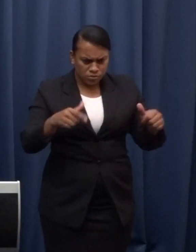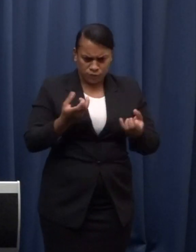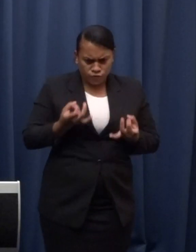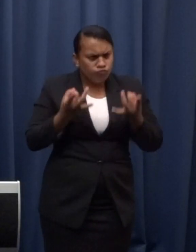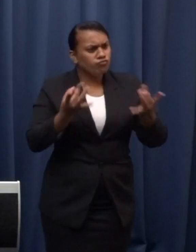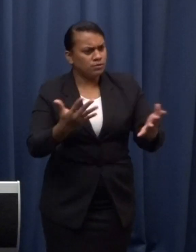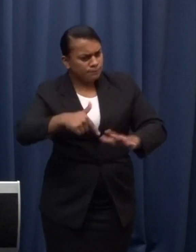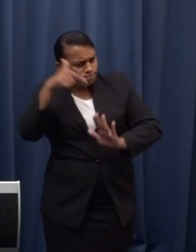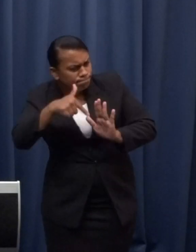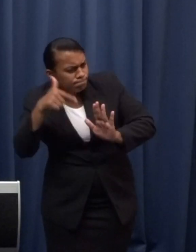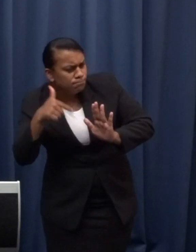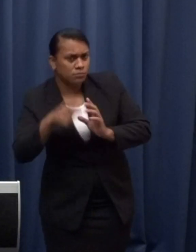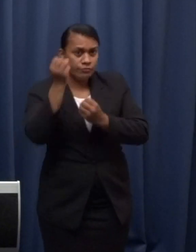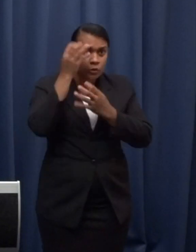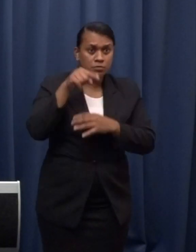later today.